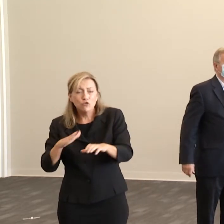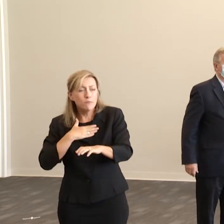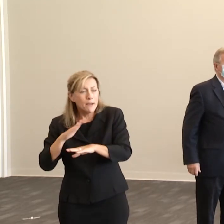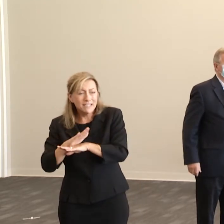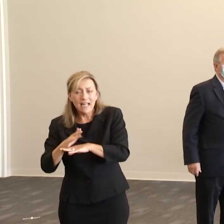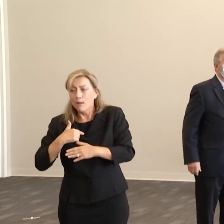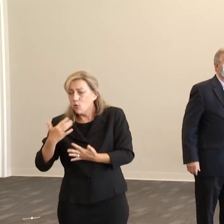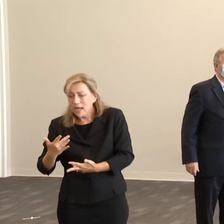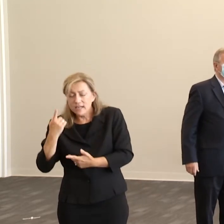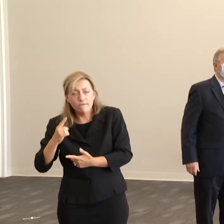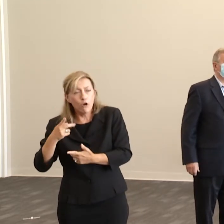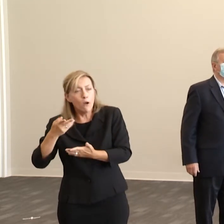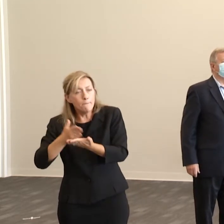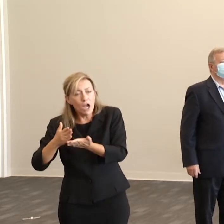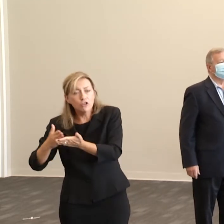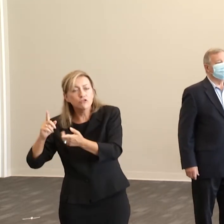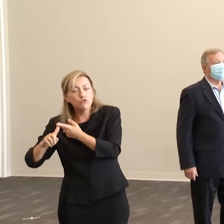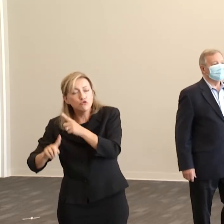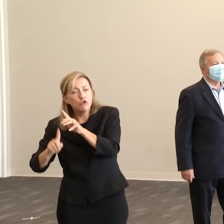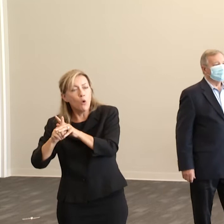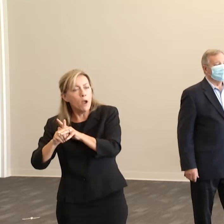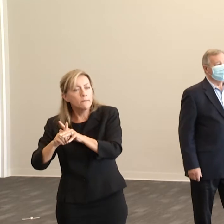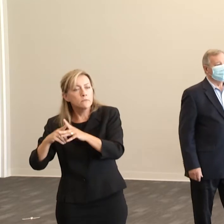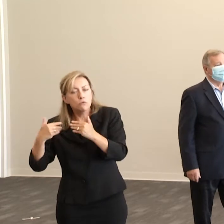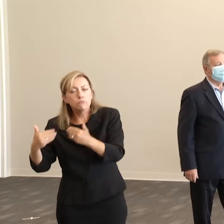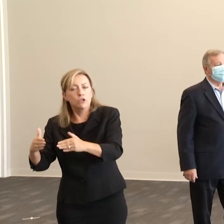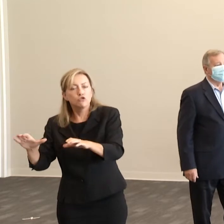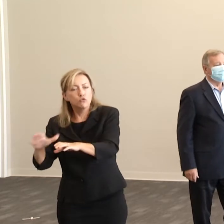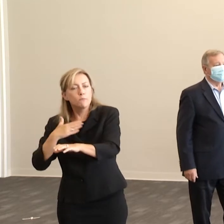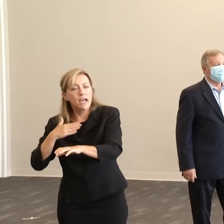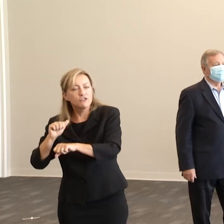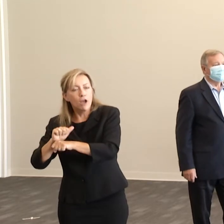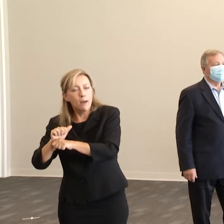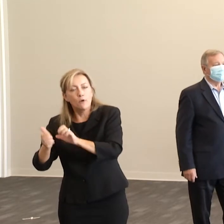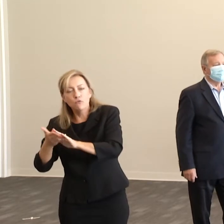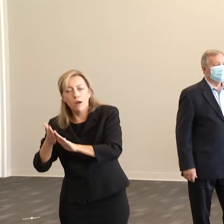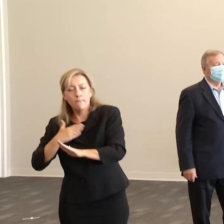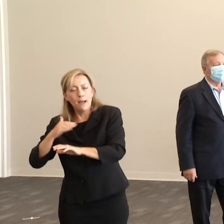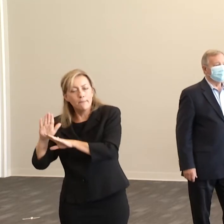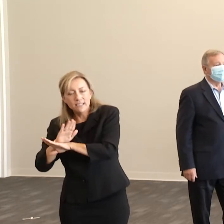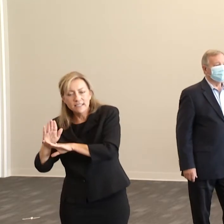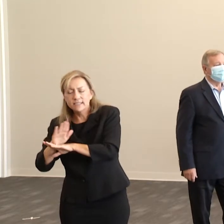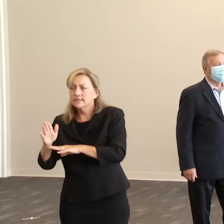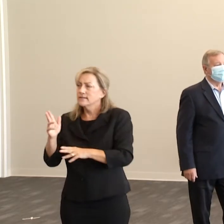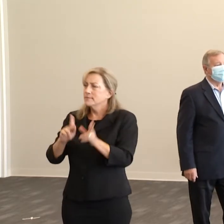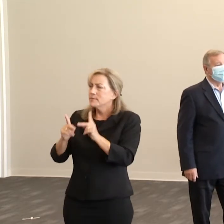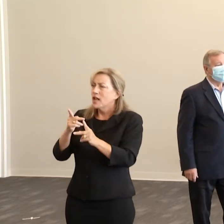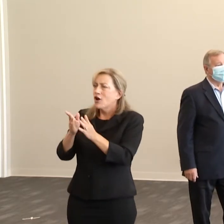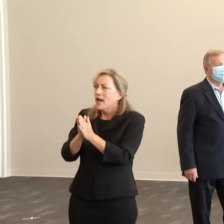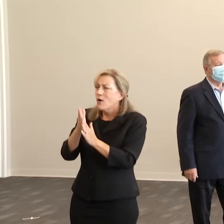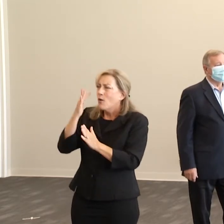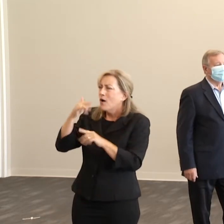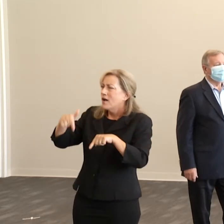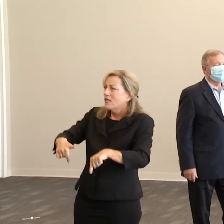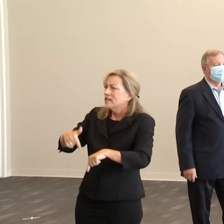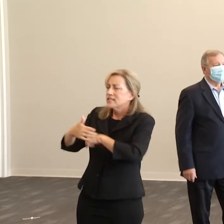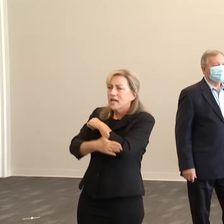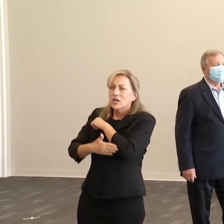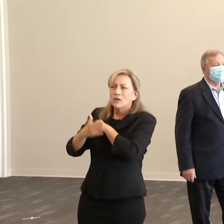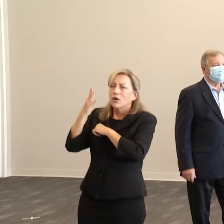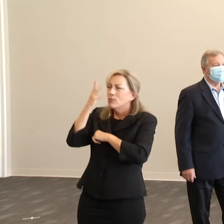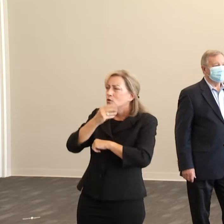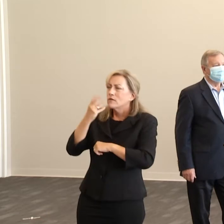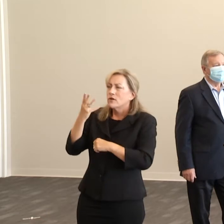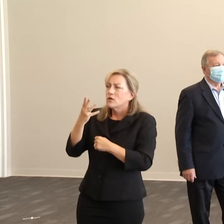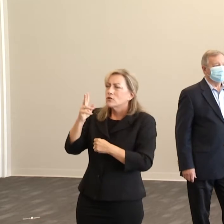up. It's people asking why in this country that has this beautiful